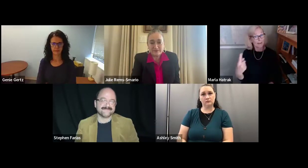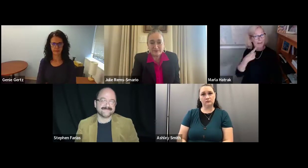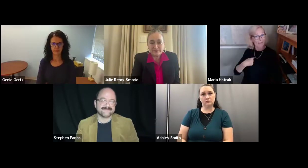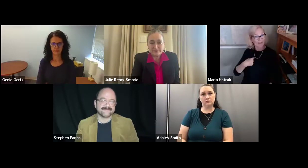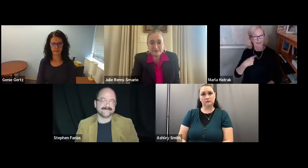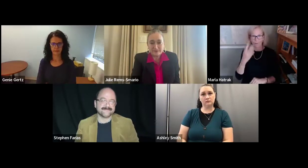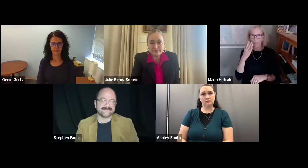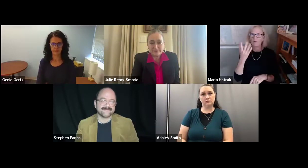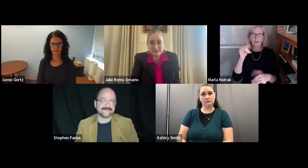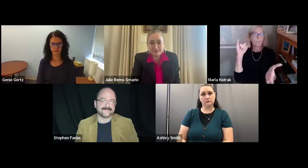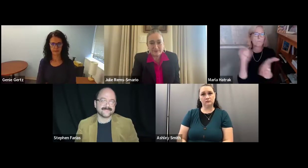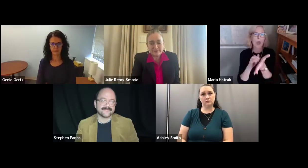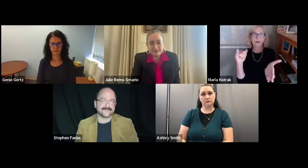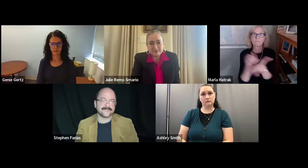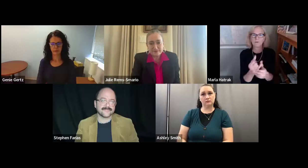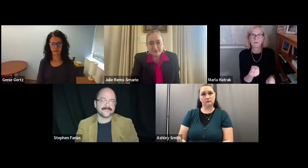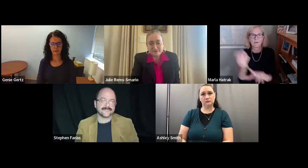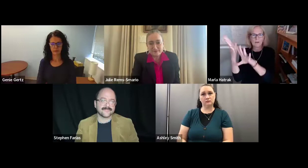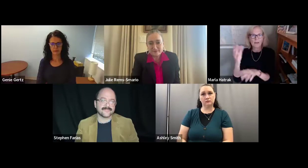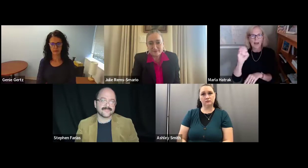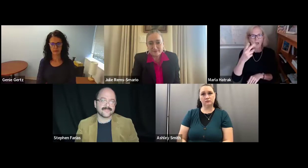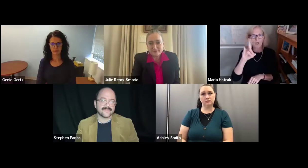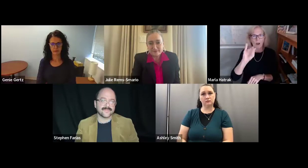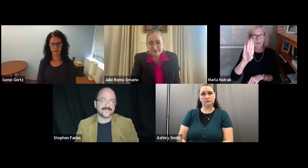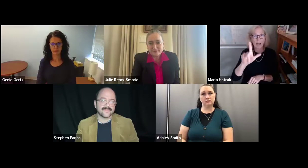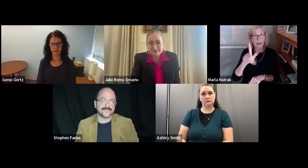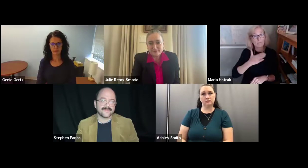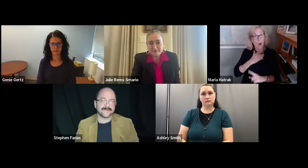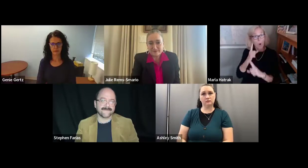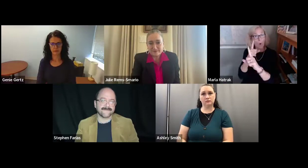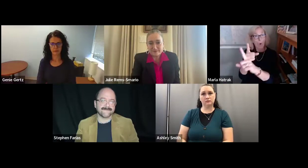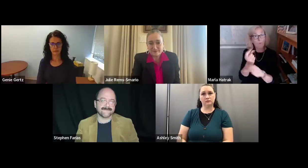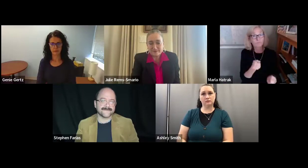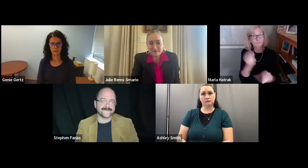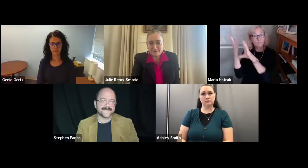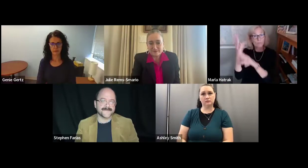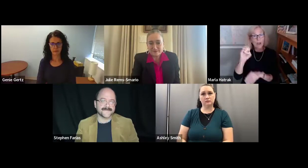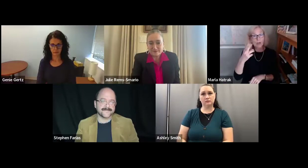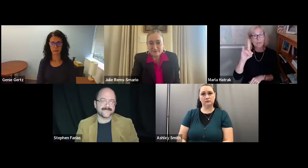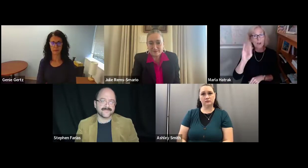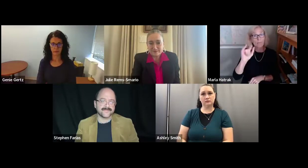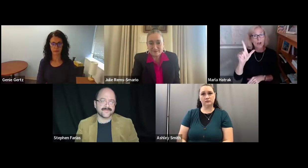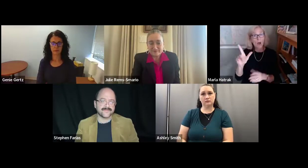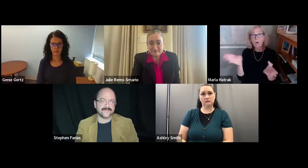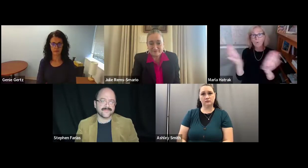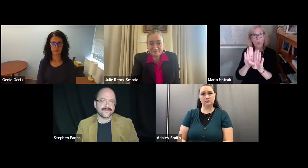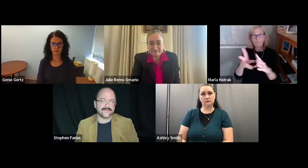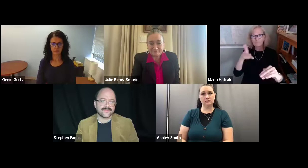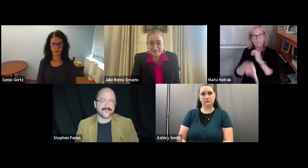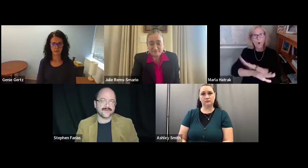And now we have individuals who will tell me that it's impossible to get rid of